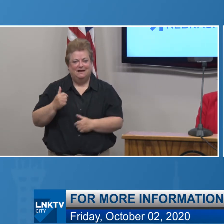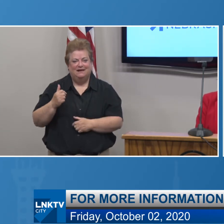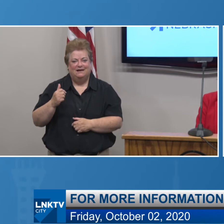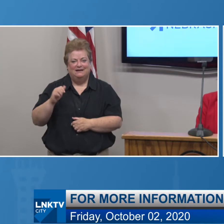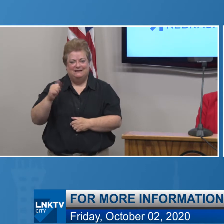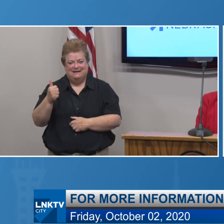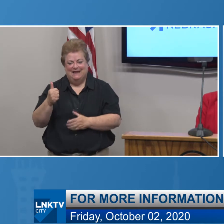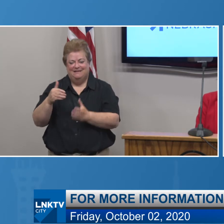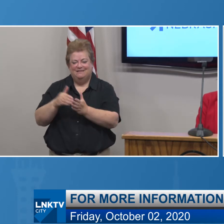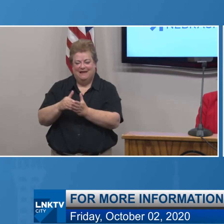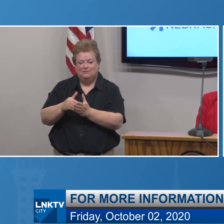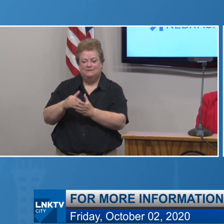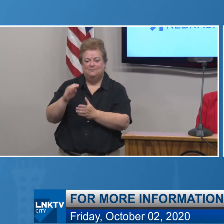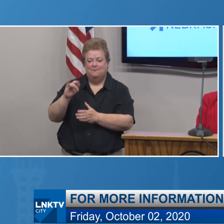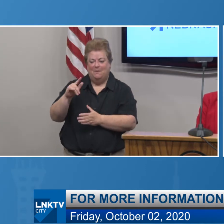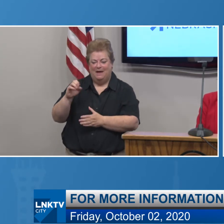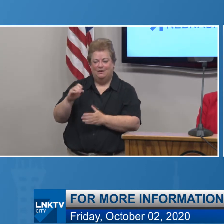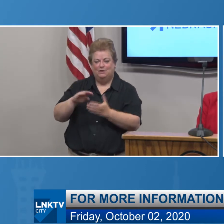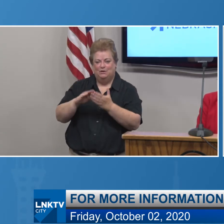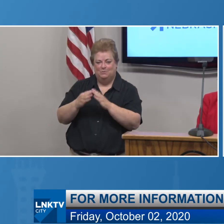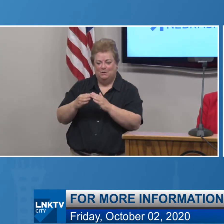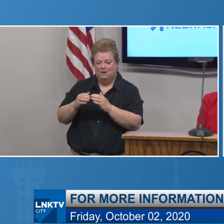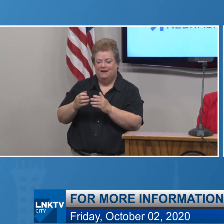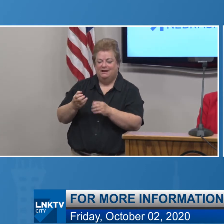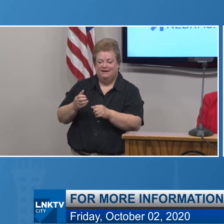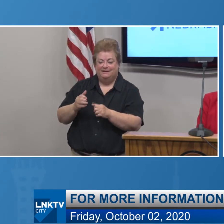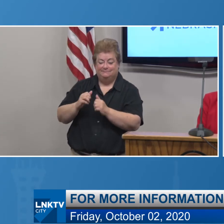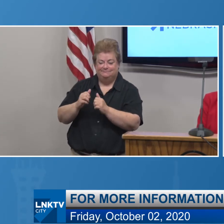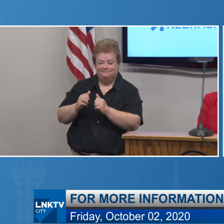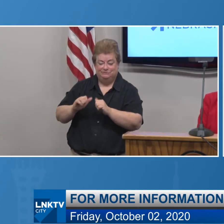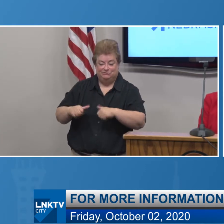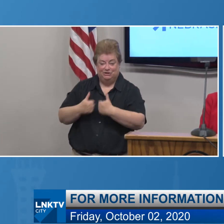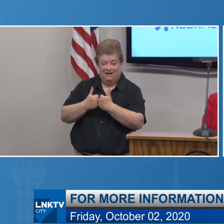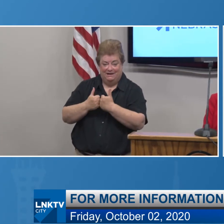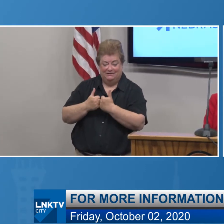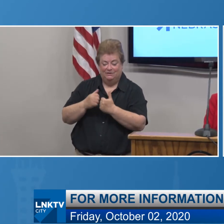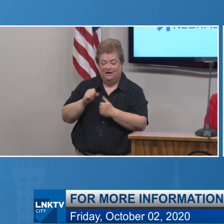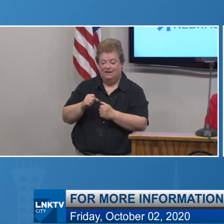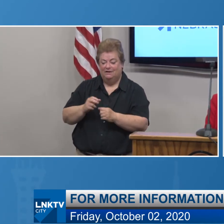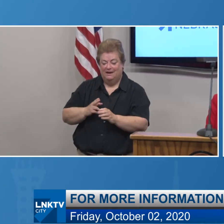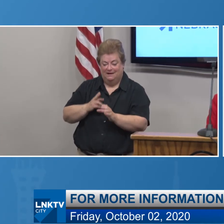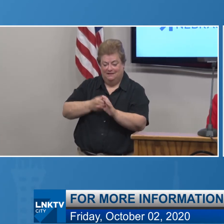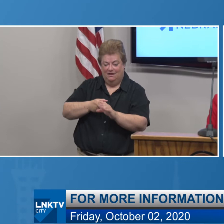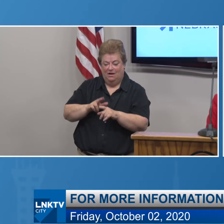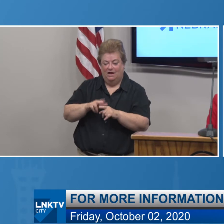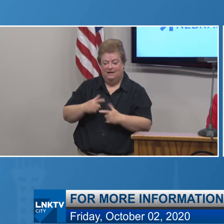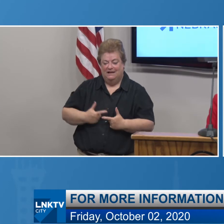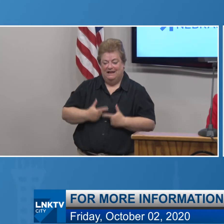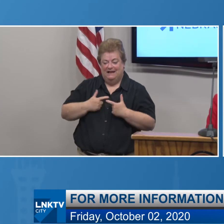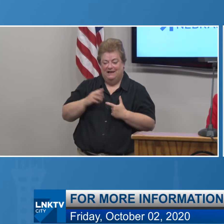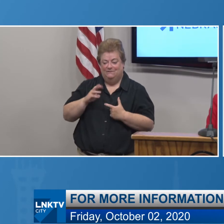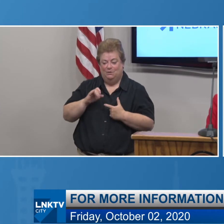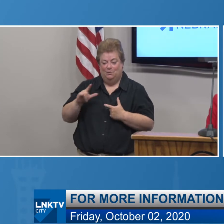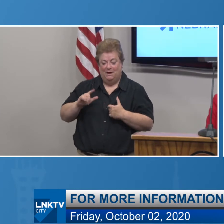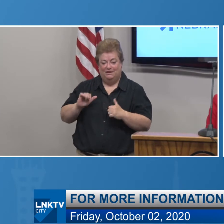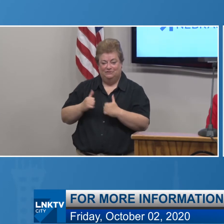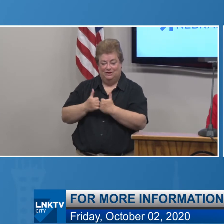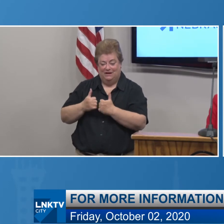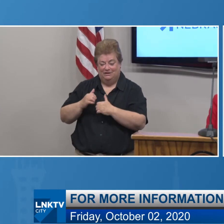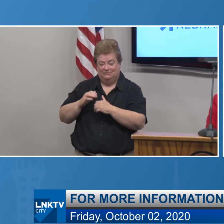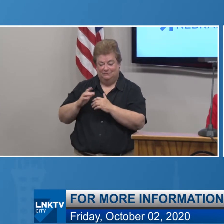10,000-mile community challenge. Anyone can log on to the livewellchallenge.com and join